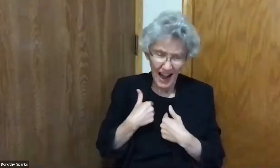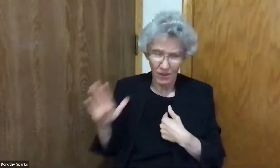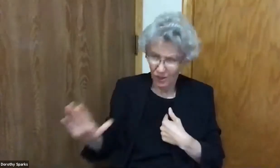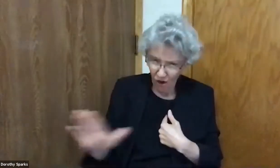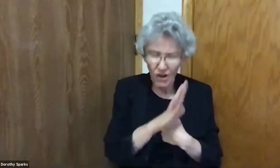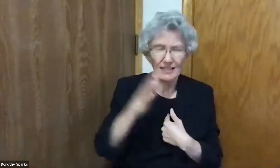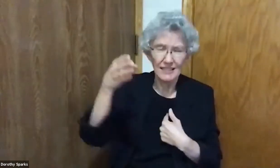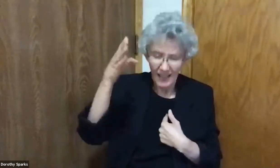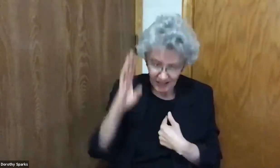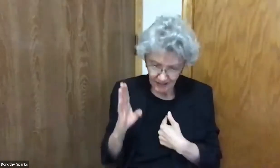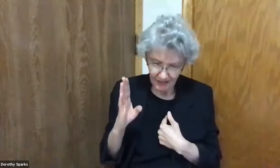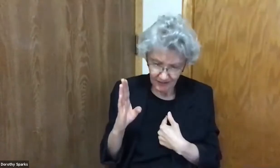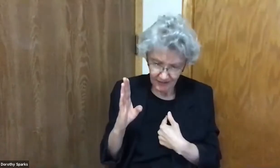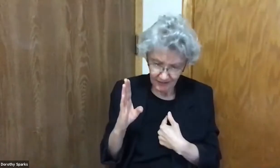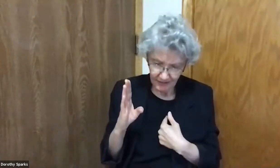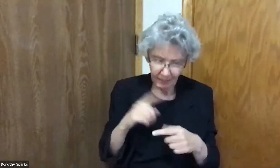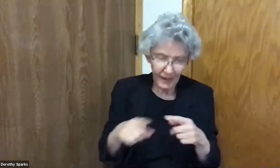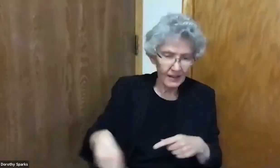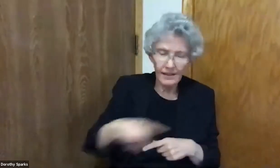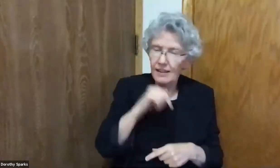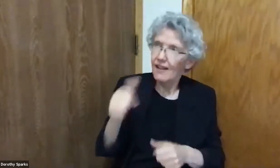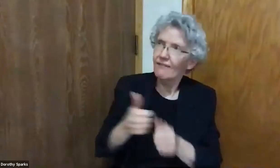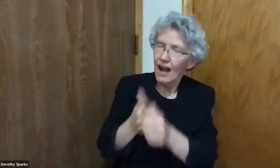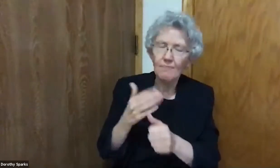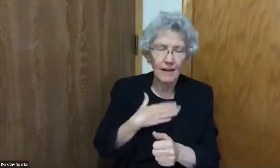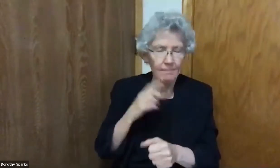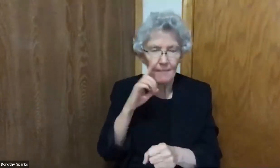Although I was their God, they broke their agreement.